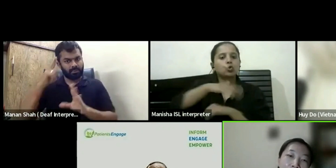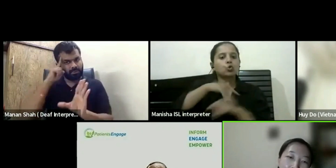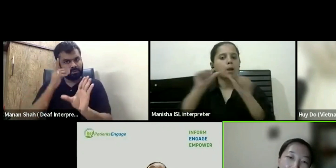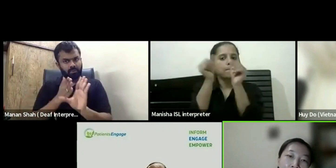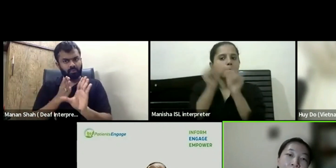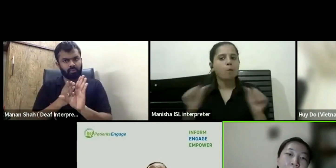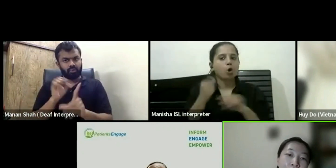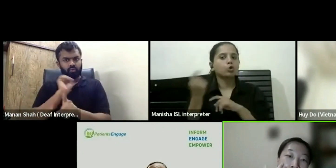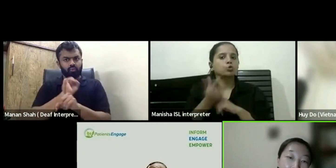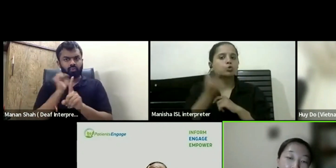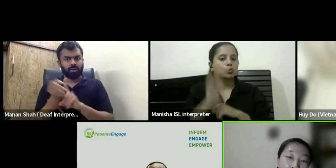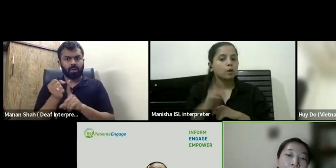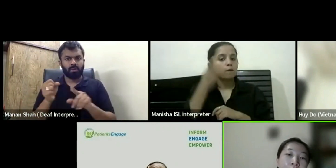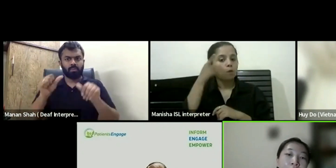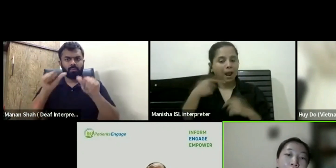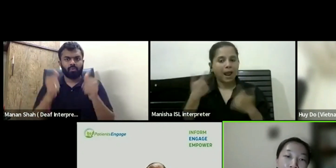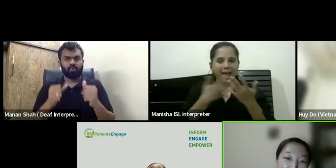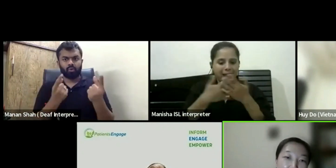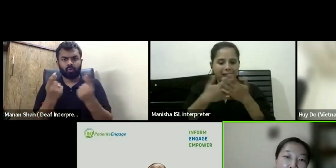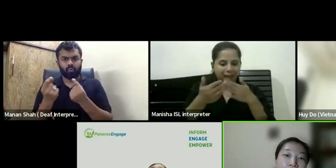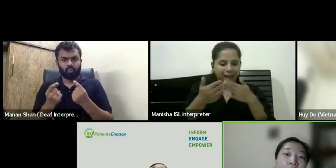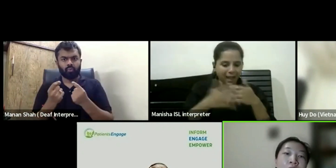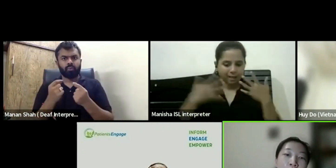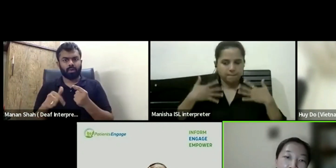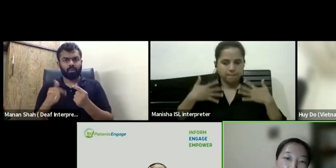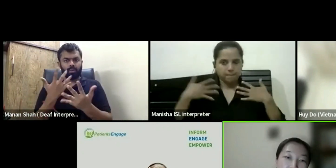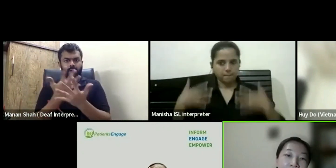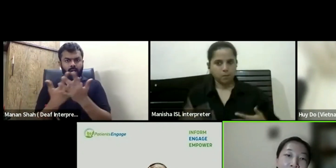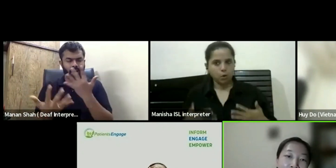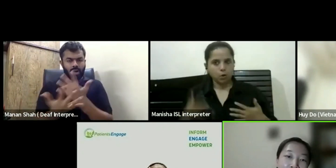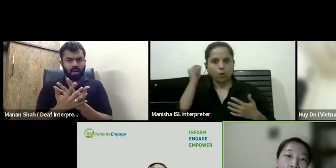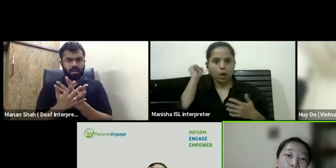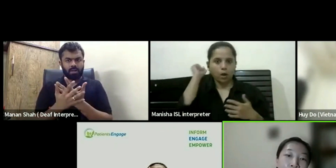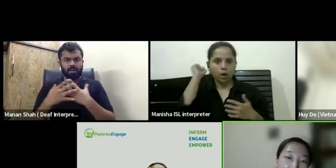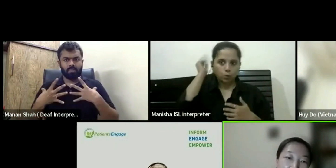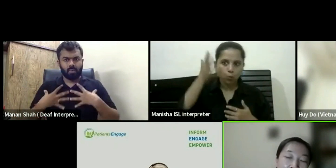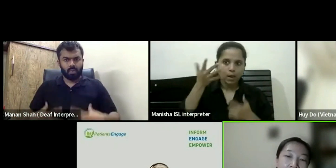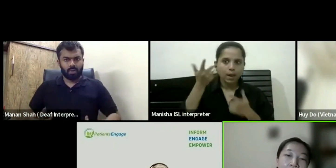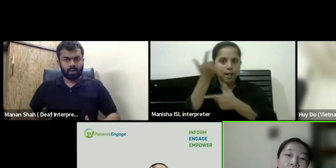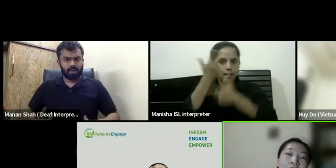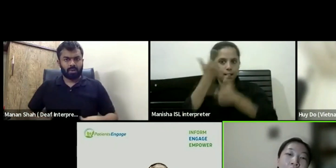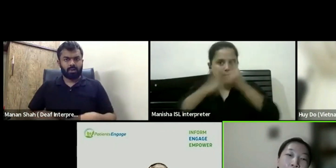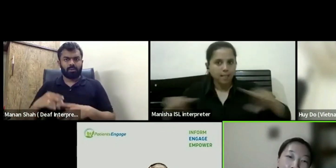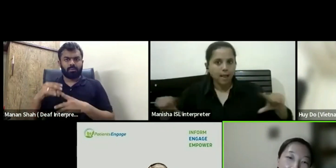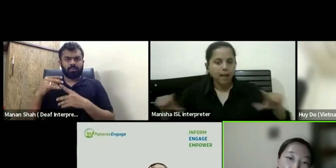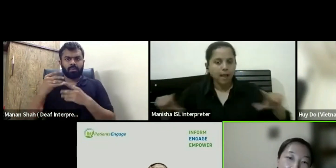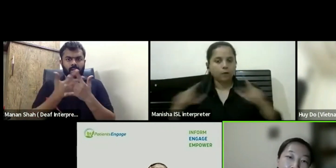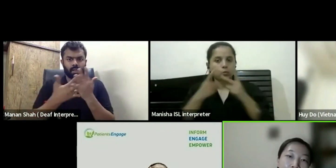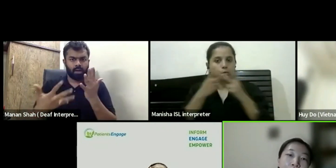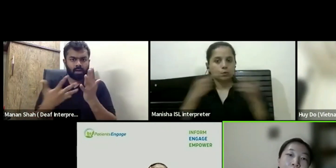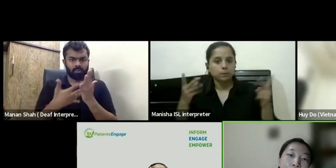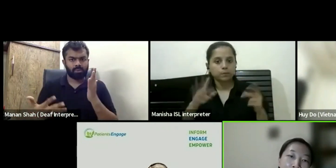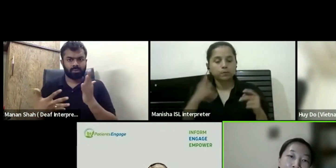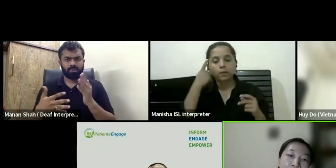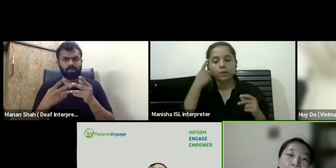hand, for the body, for the cognitive, for the language, we help them through the activities, through the daily